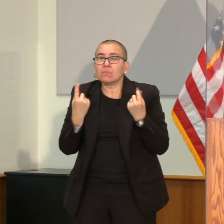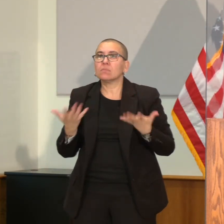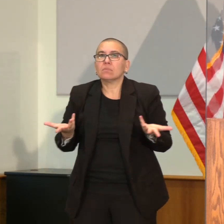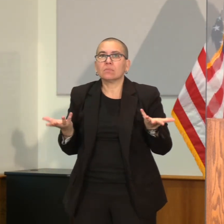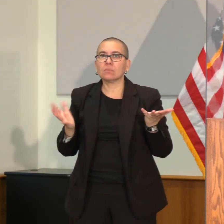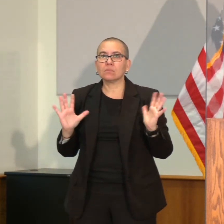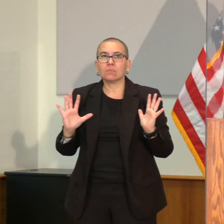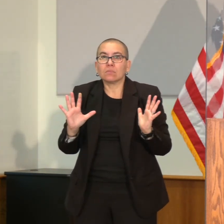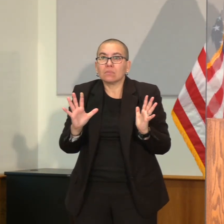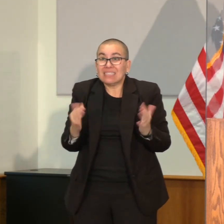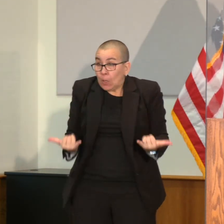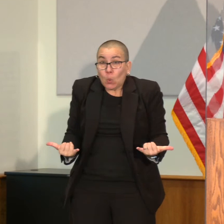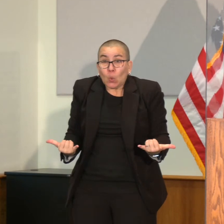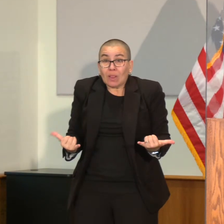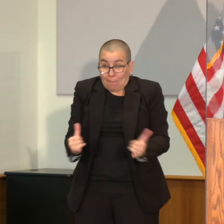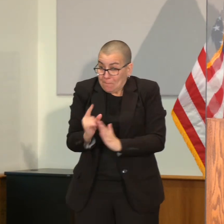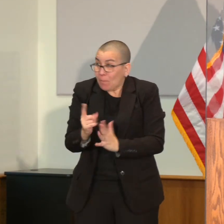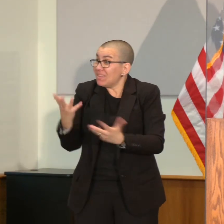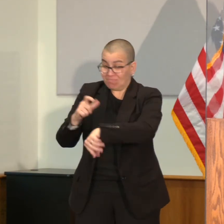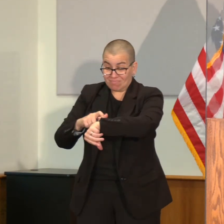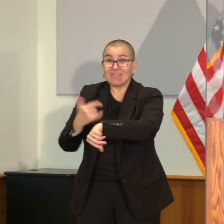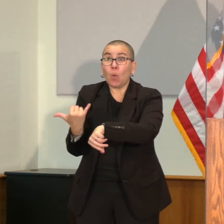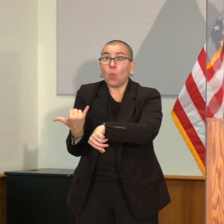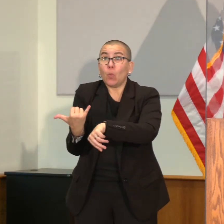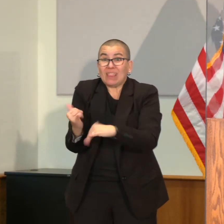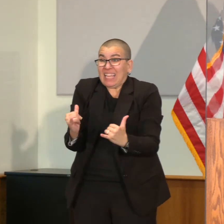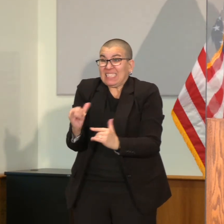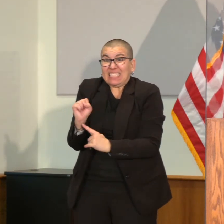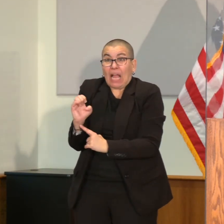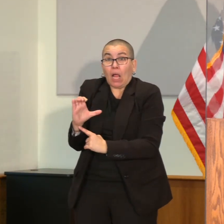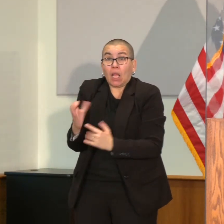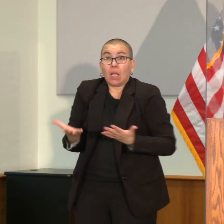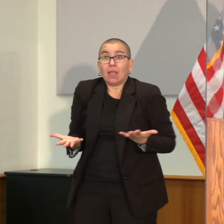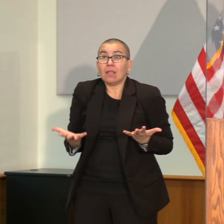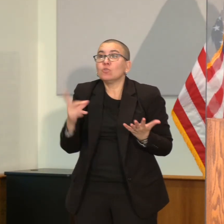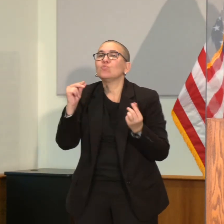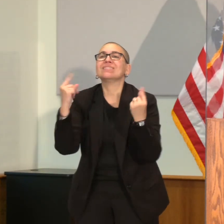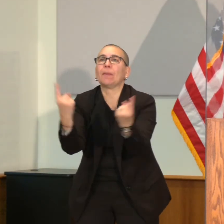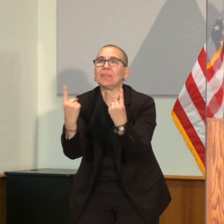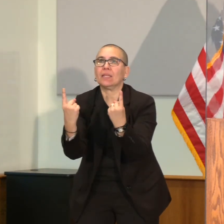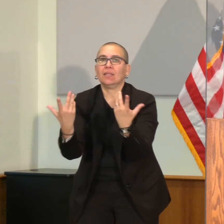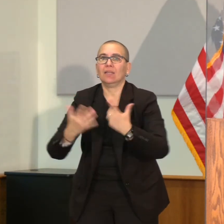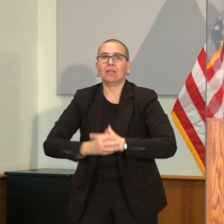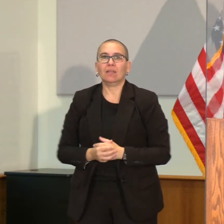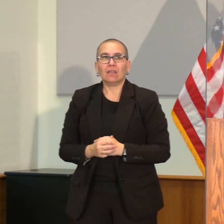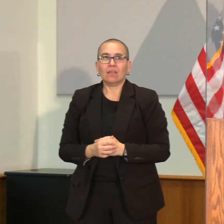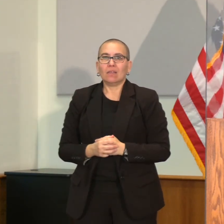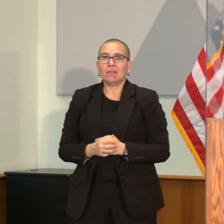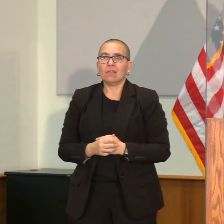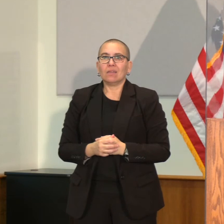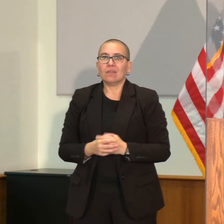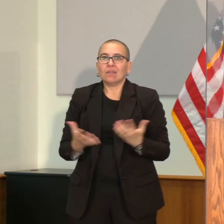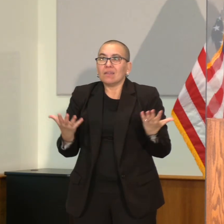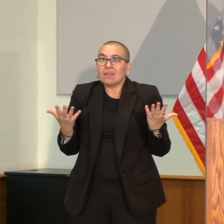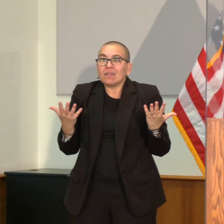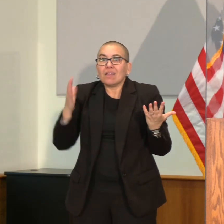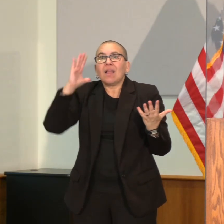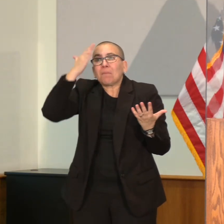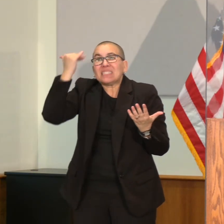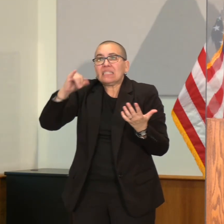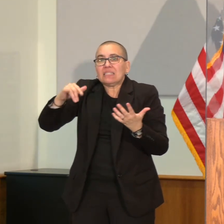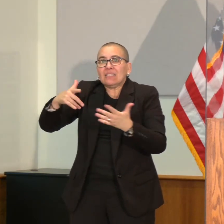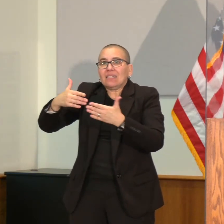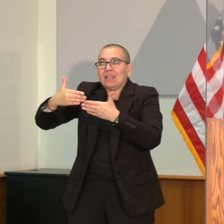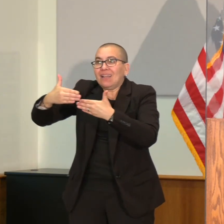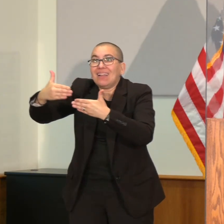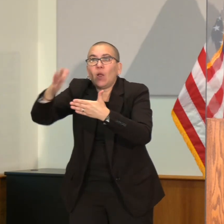the moment, I mean this moment to do something, because we know that it will always be evolving and ongoing.